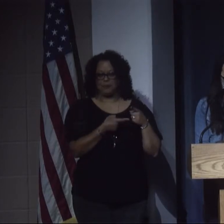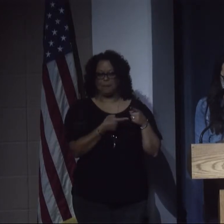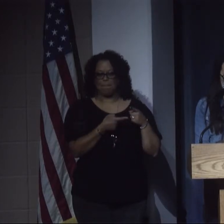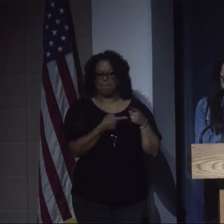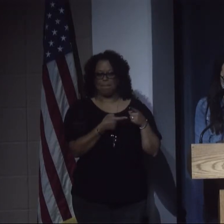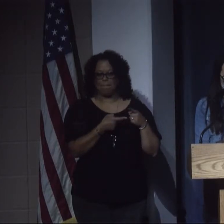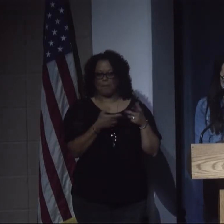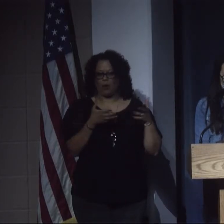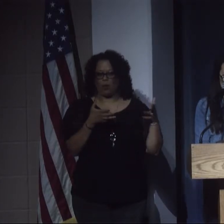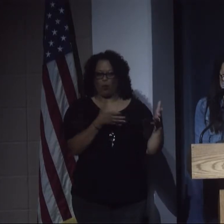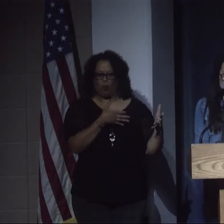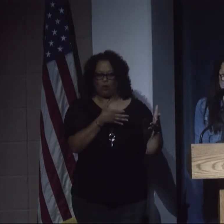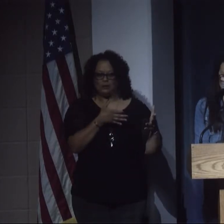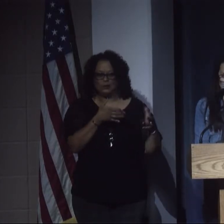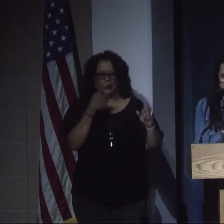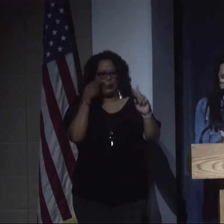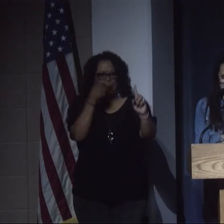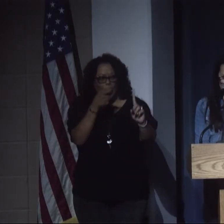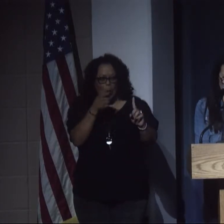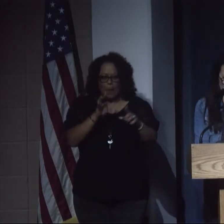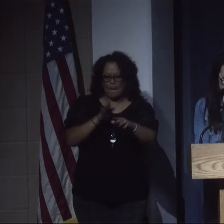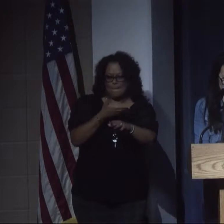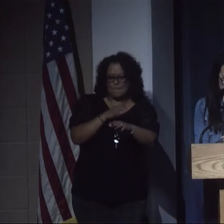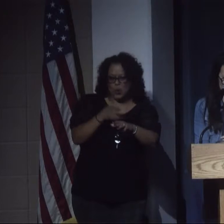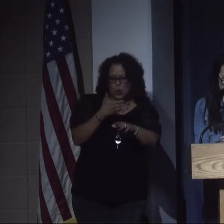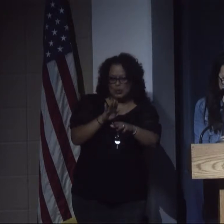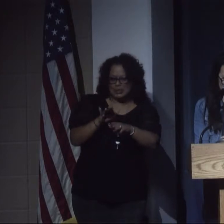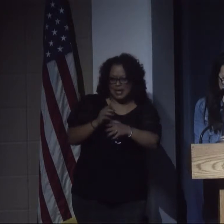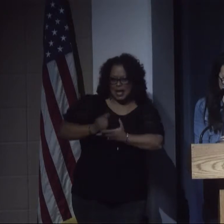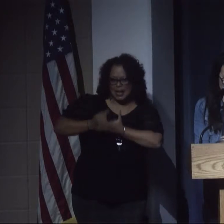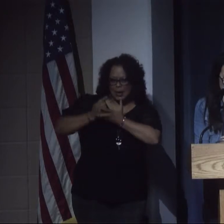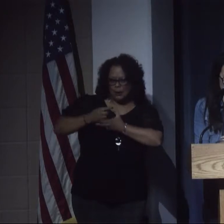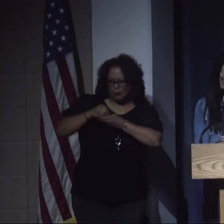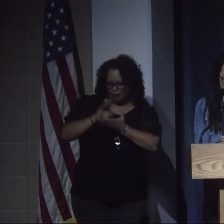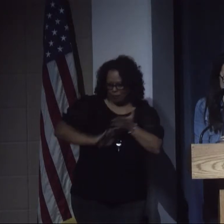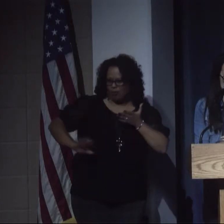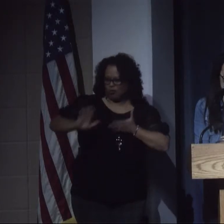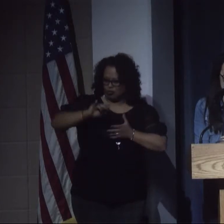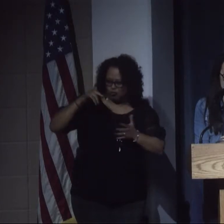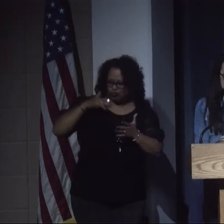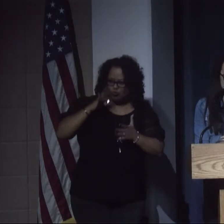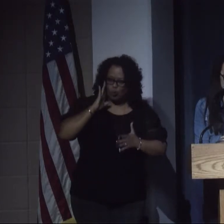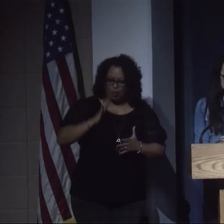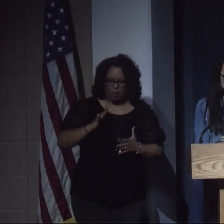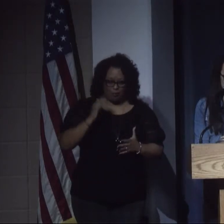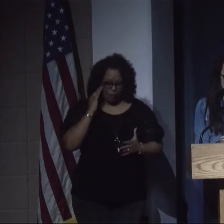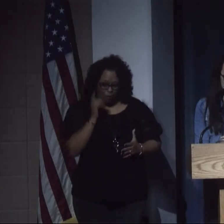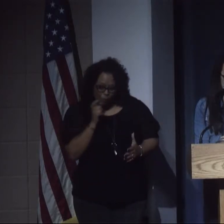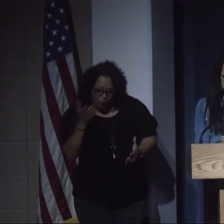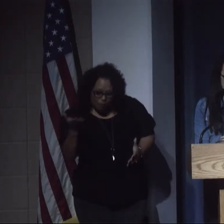plans to pursue music therapy in college. Anybody take a hint?